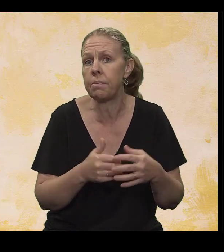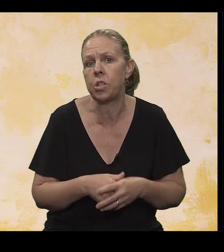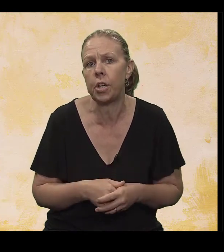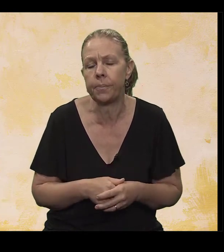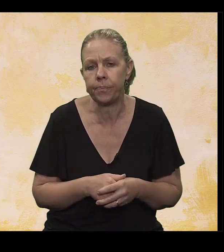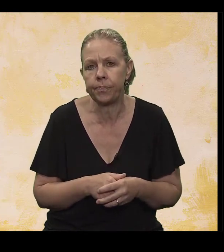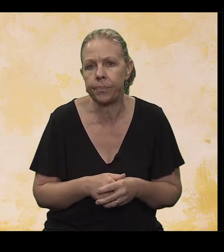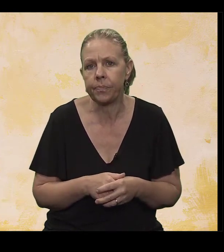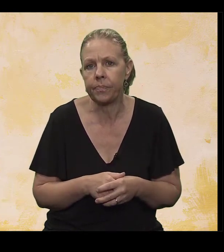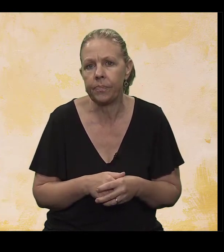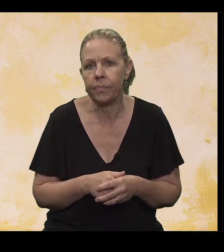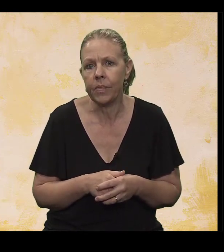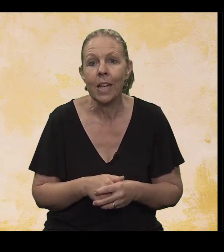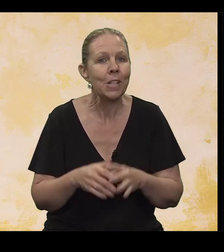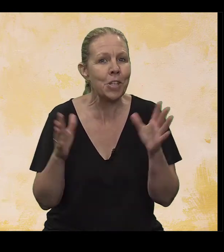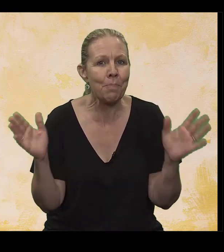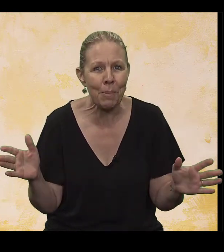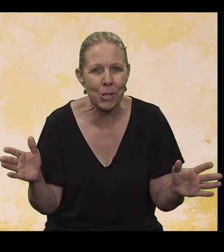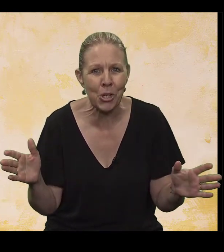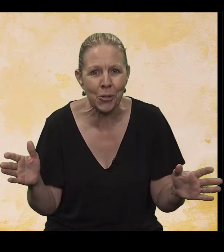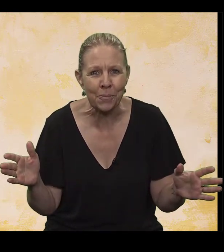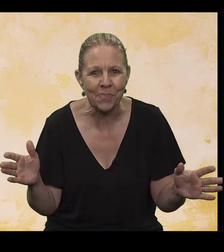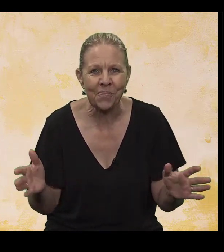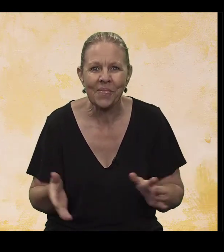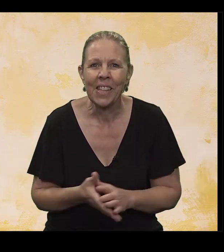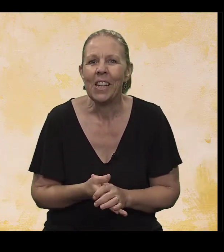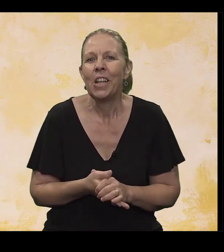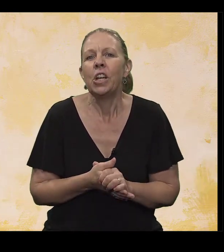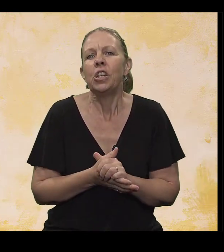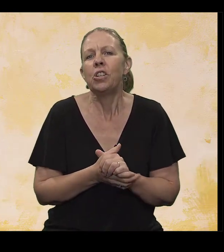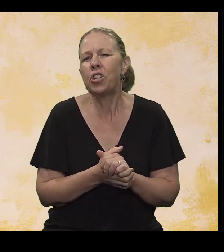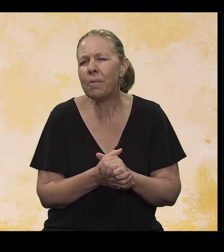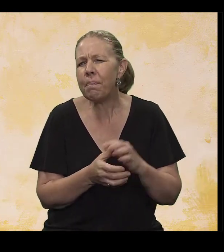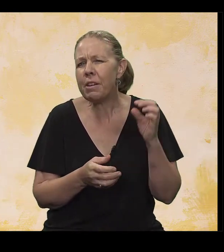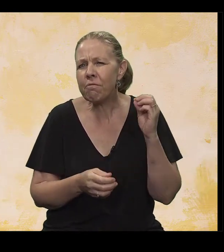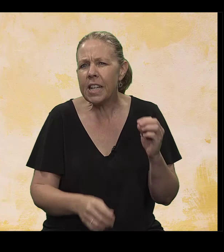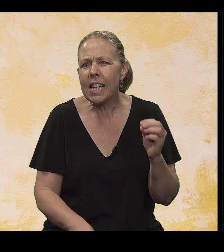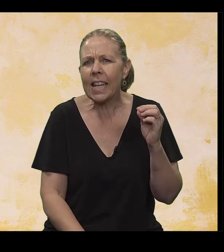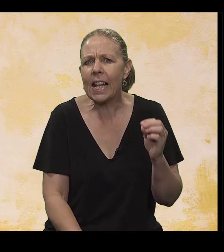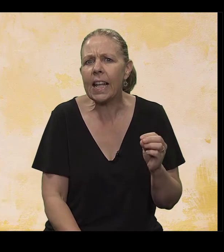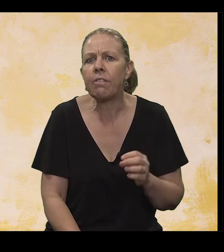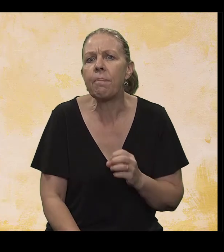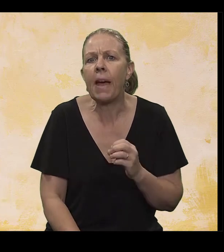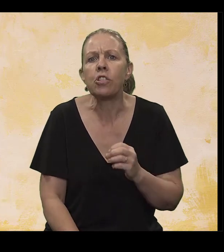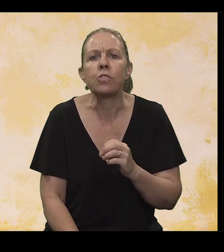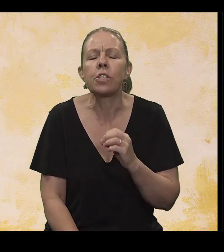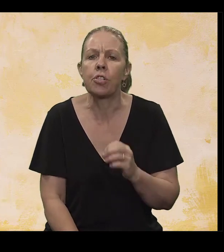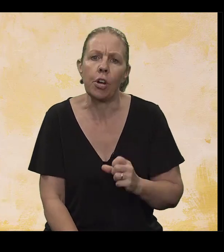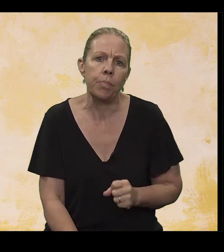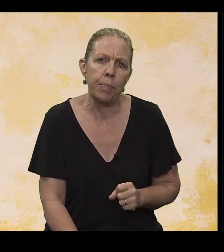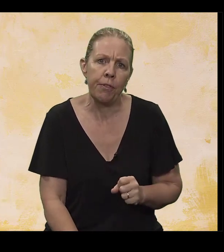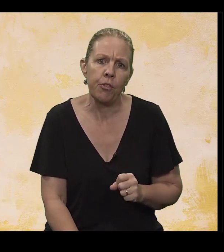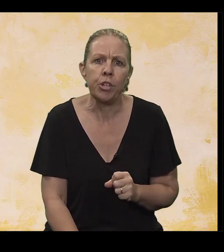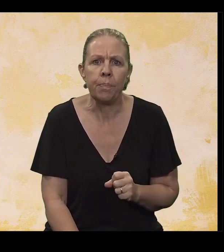measure. Tip number 2. You should be really clear about your scope before you